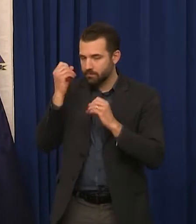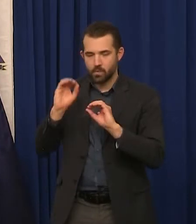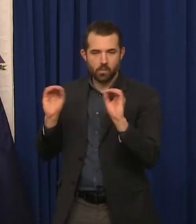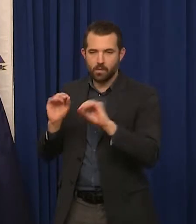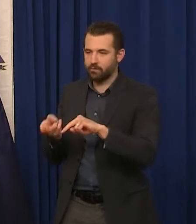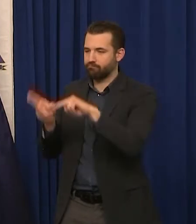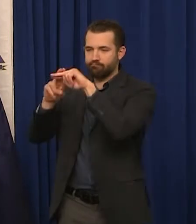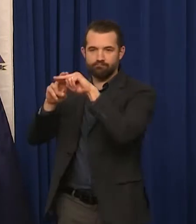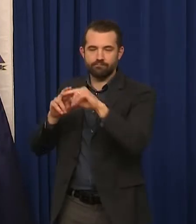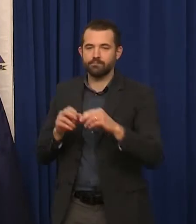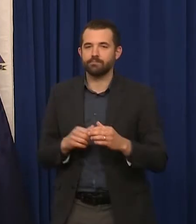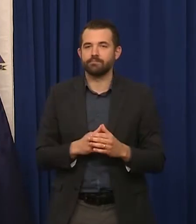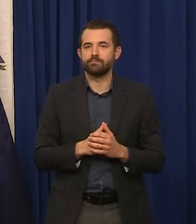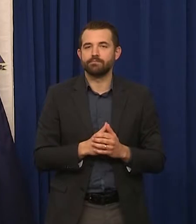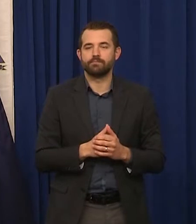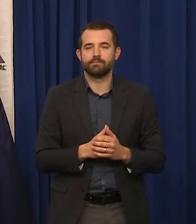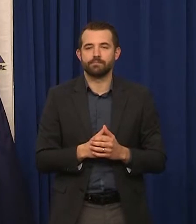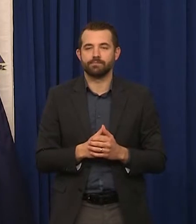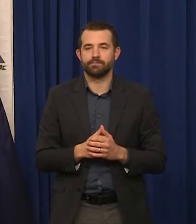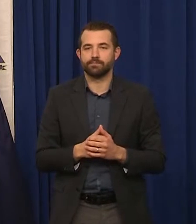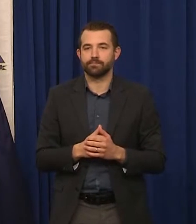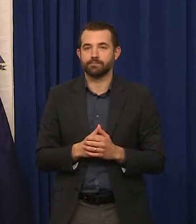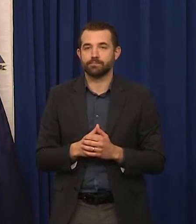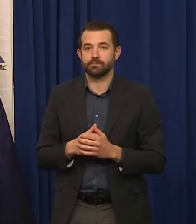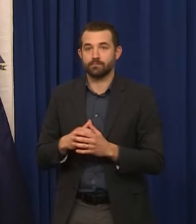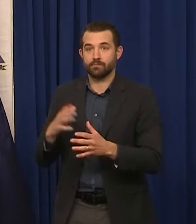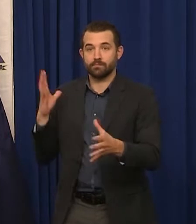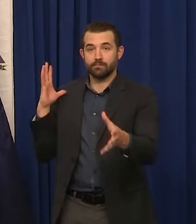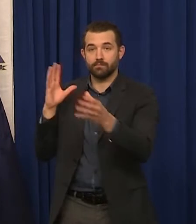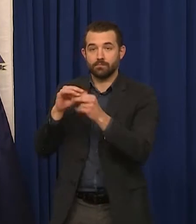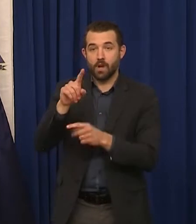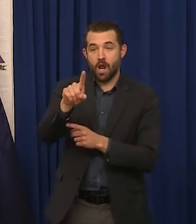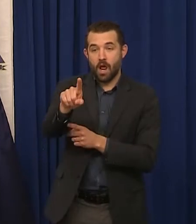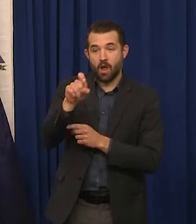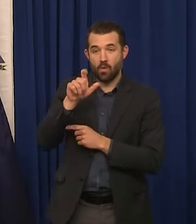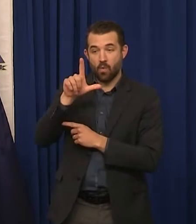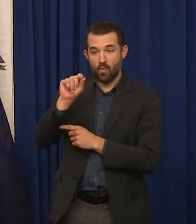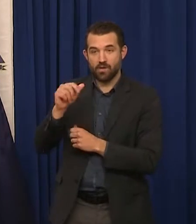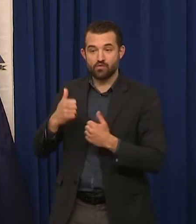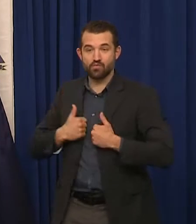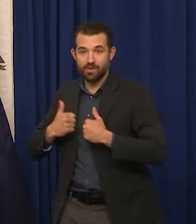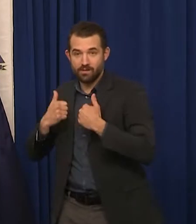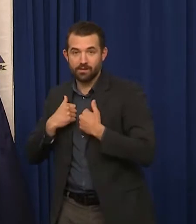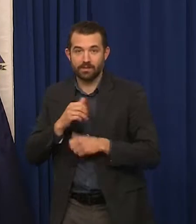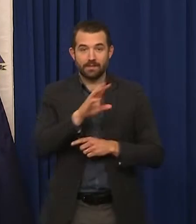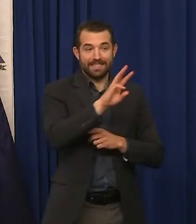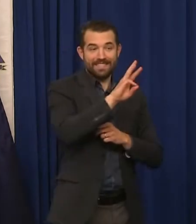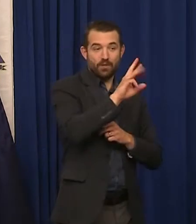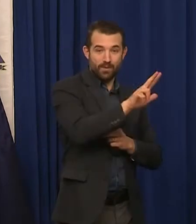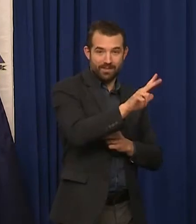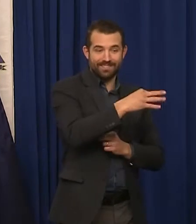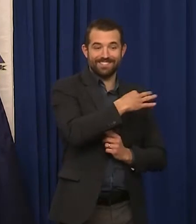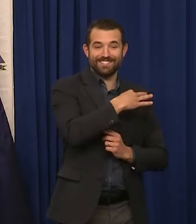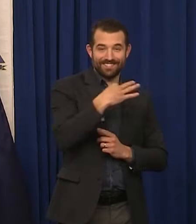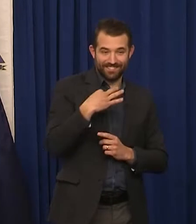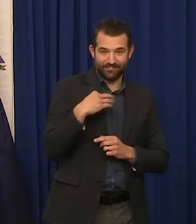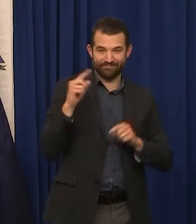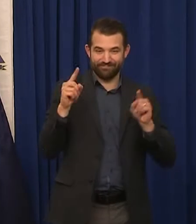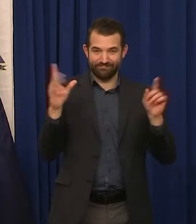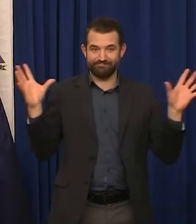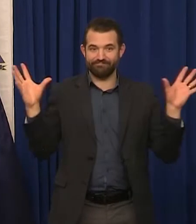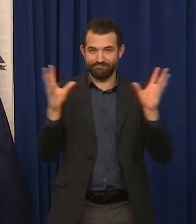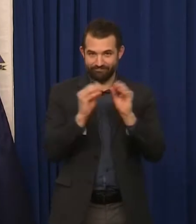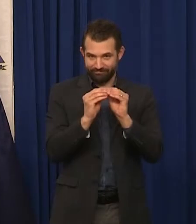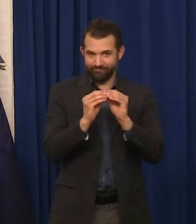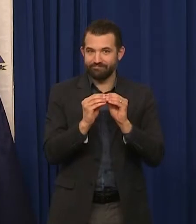Overall, there are 120 residents and 63 staff members affiliated or associated with